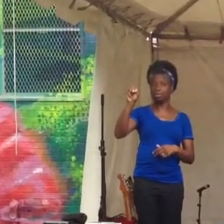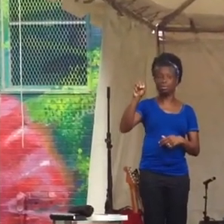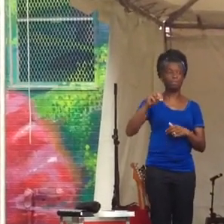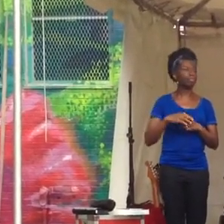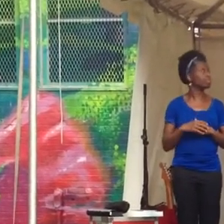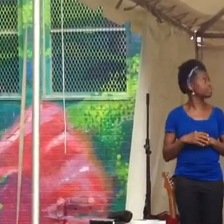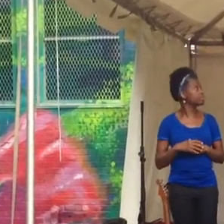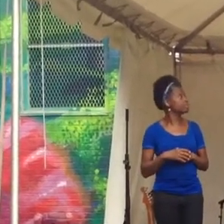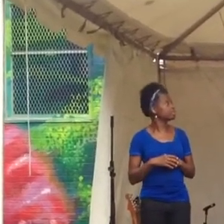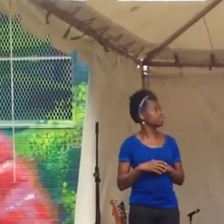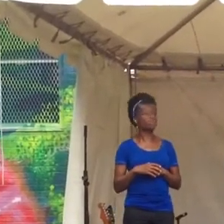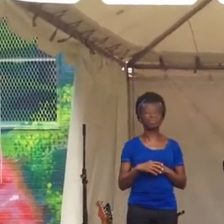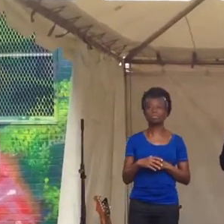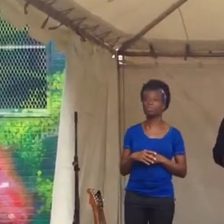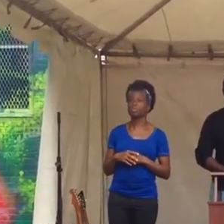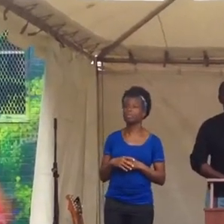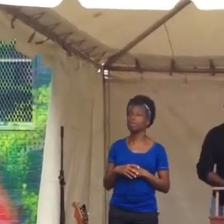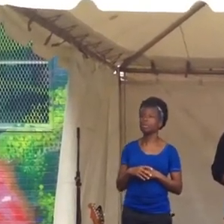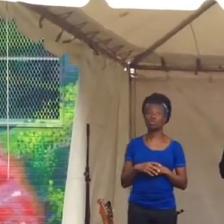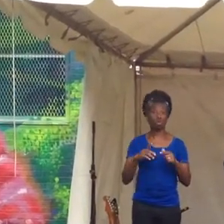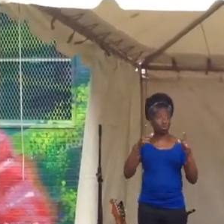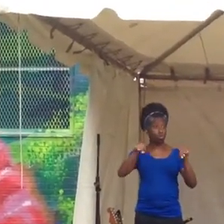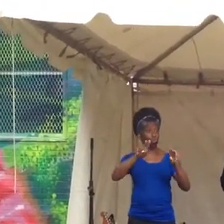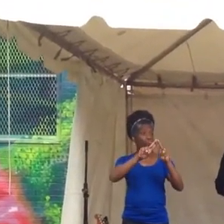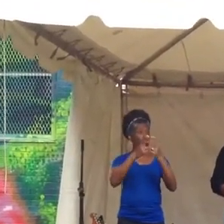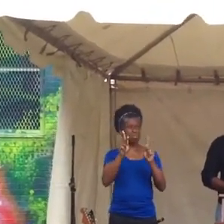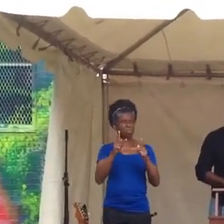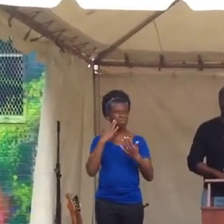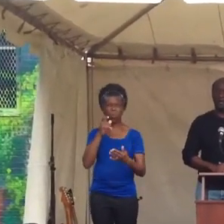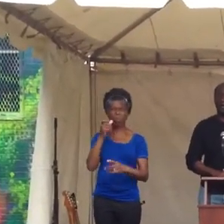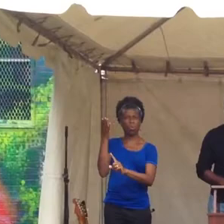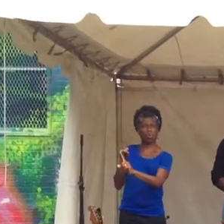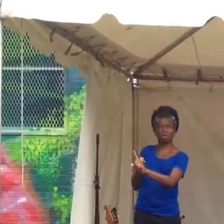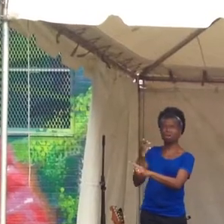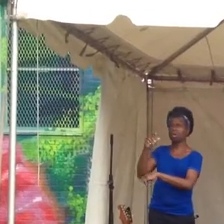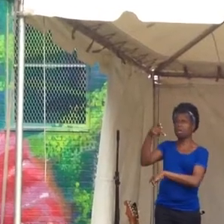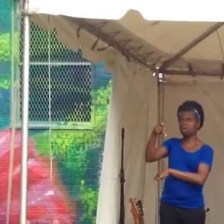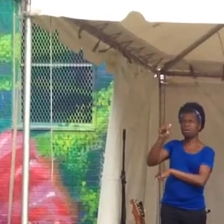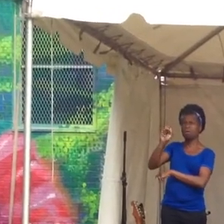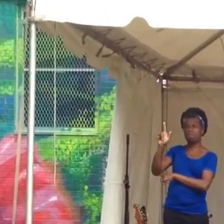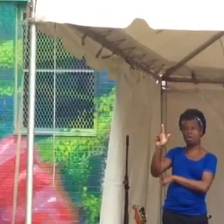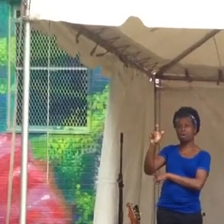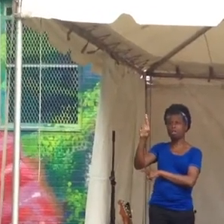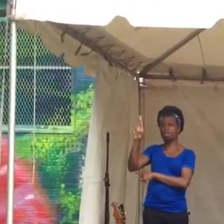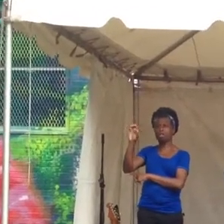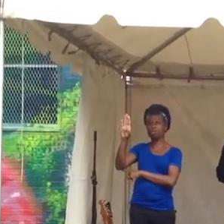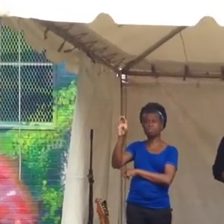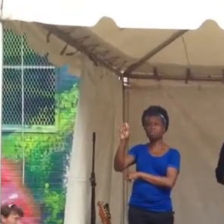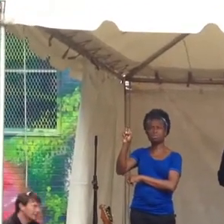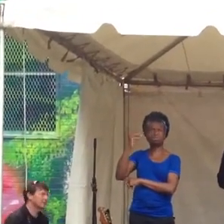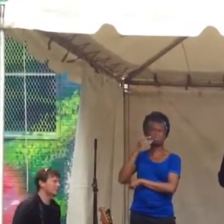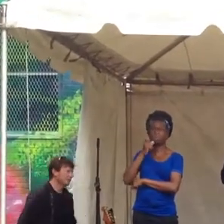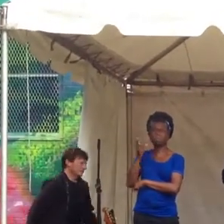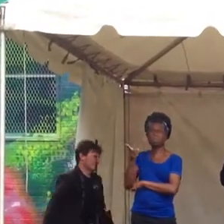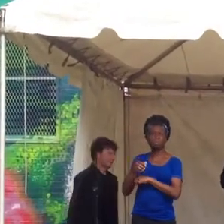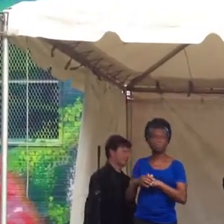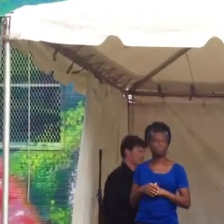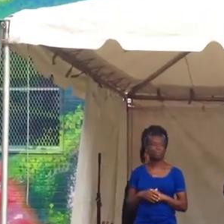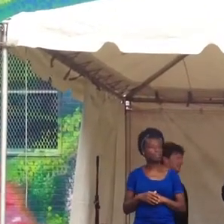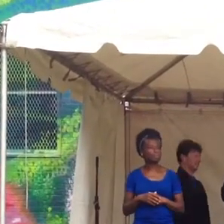Even here in the labor movement, I expect there'll be a few people who know nothing about Paul Robeson. So